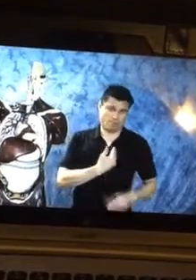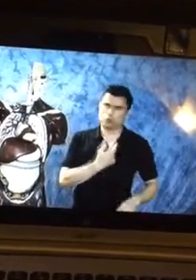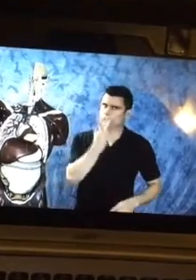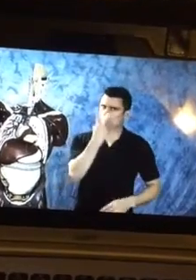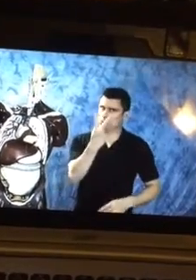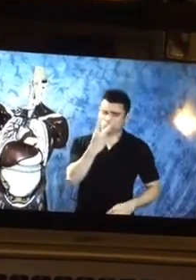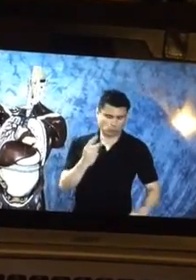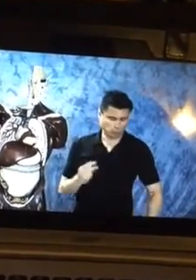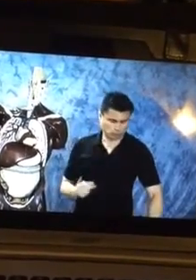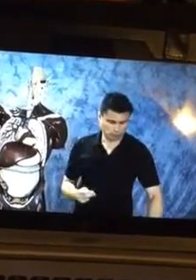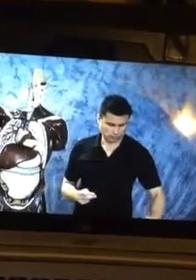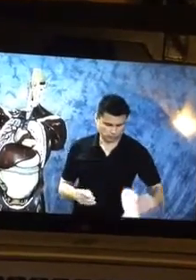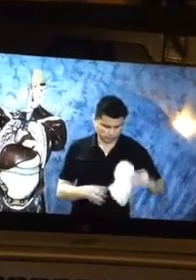just take it off and you'll be okay.